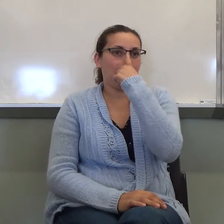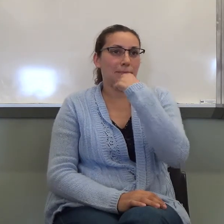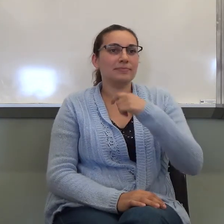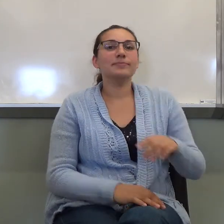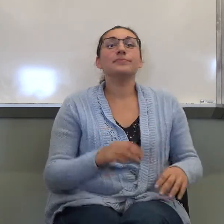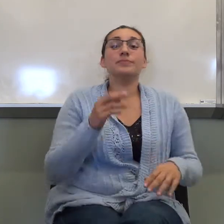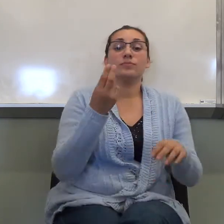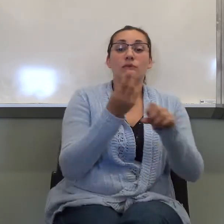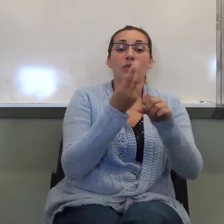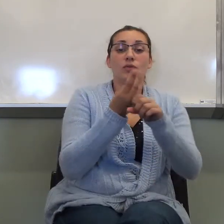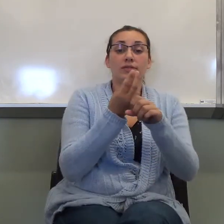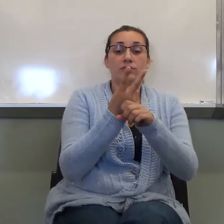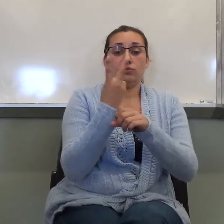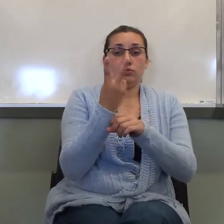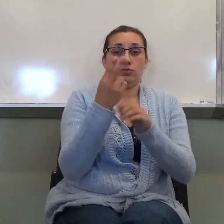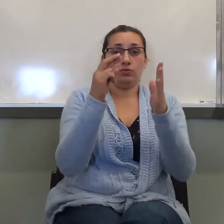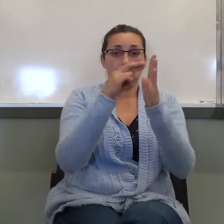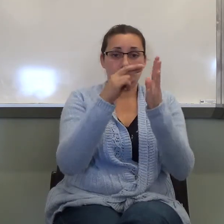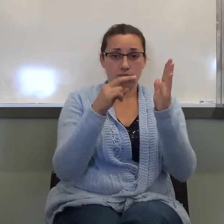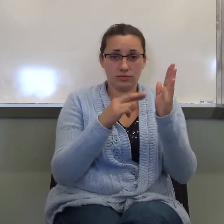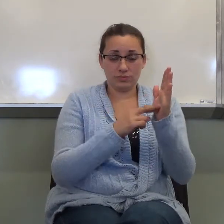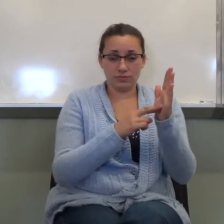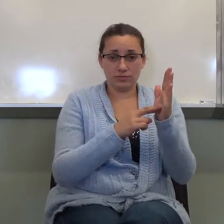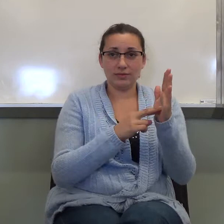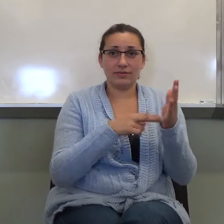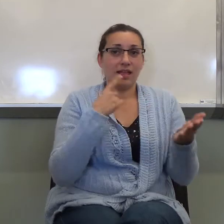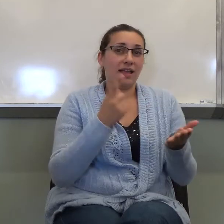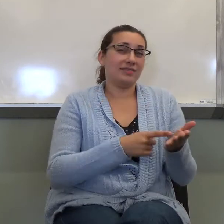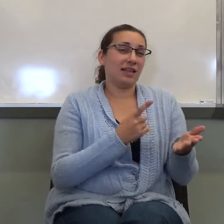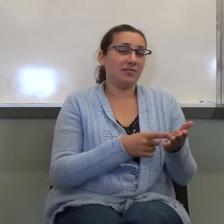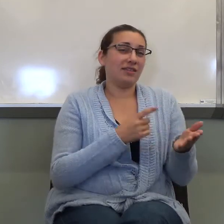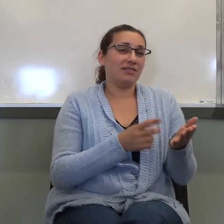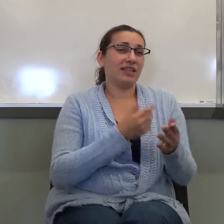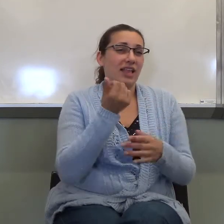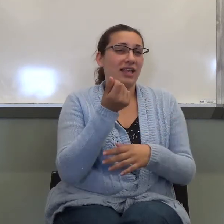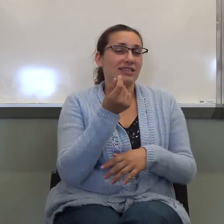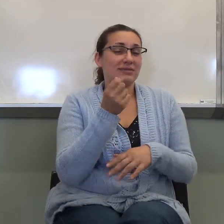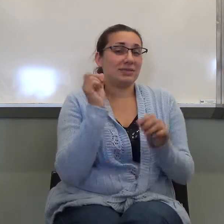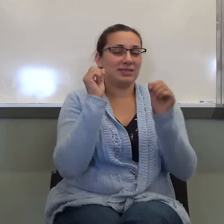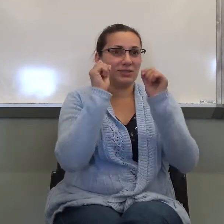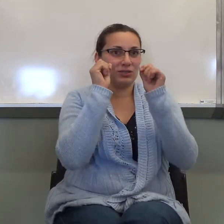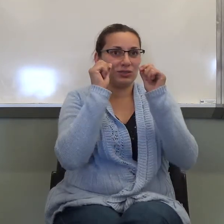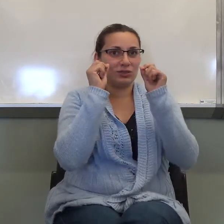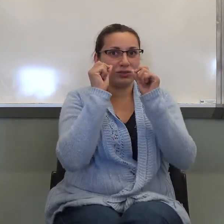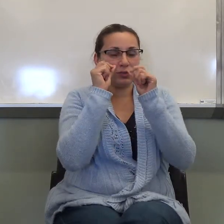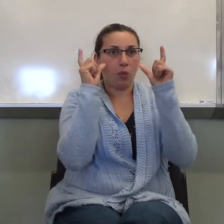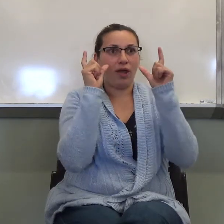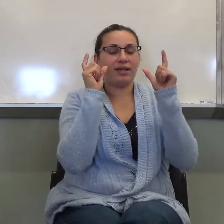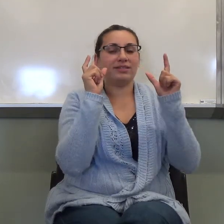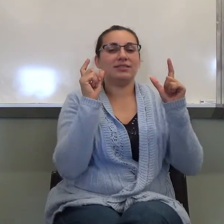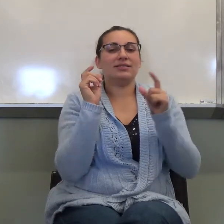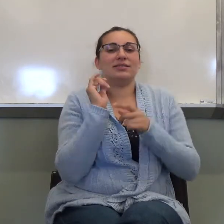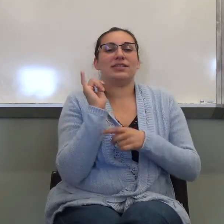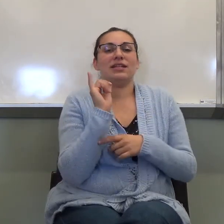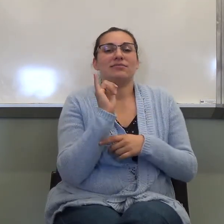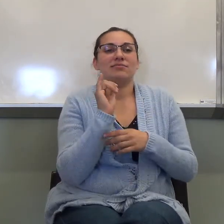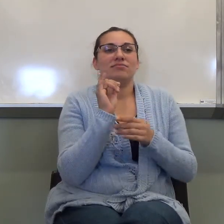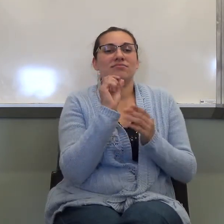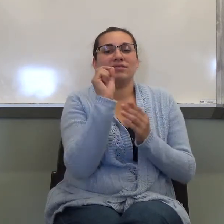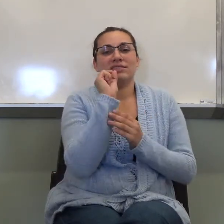using those two rules sometimes is a little bit surprising, like that, the decimal calculation. Let's do some fractions